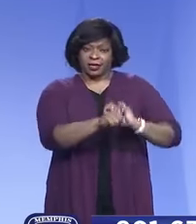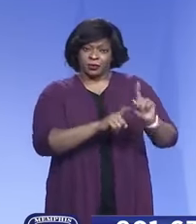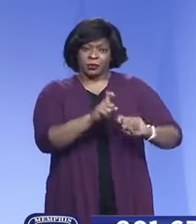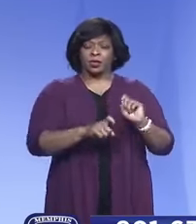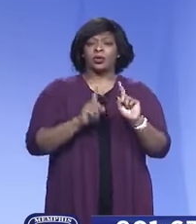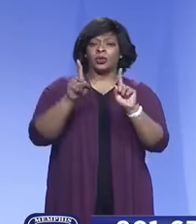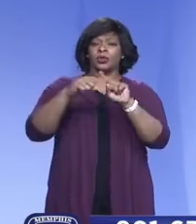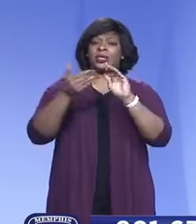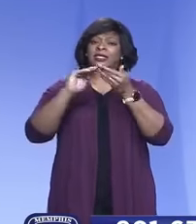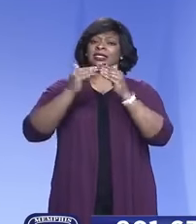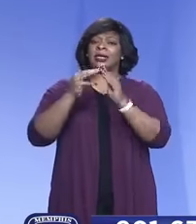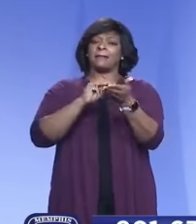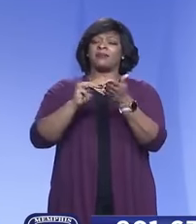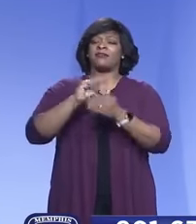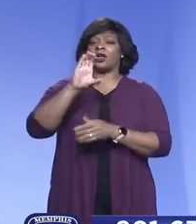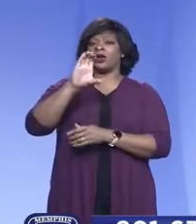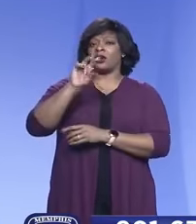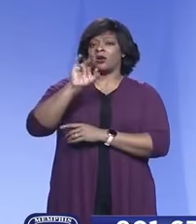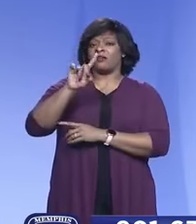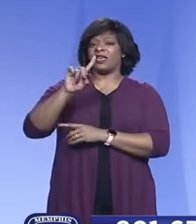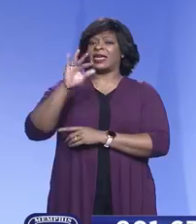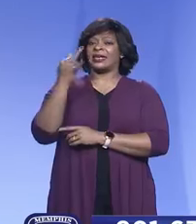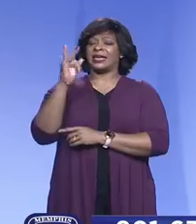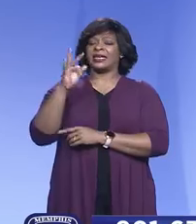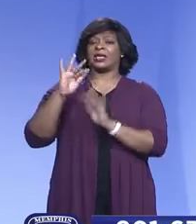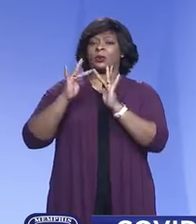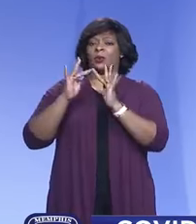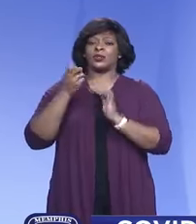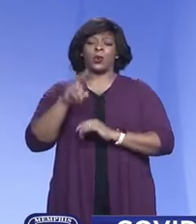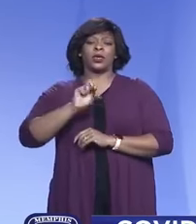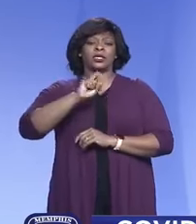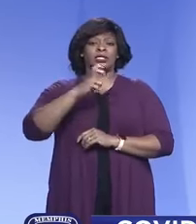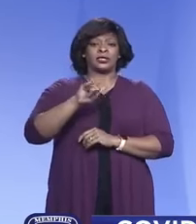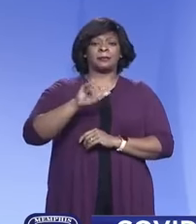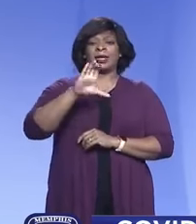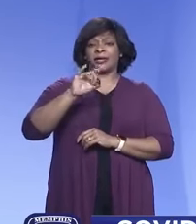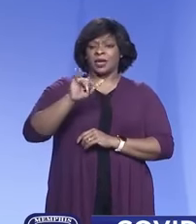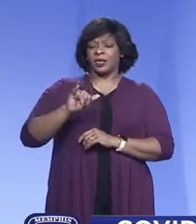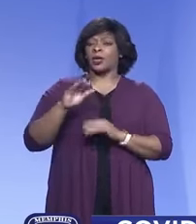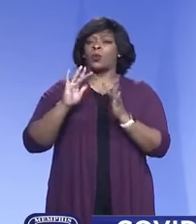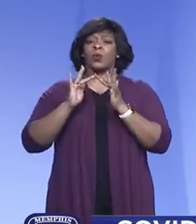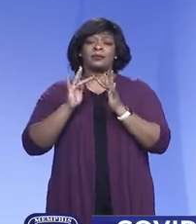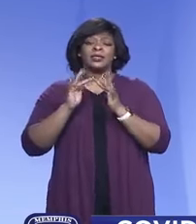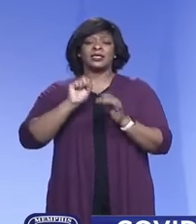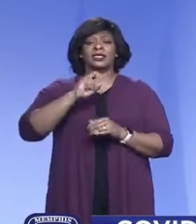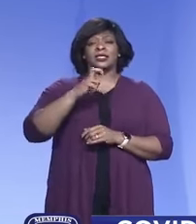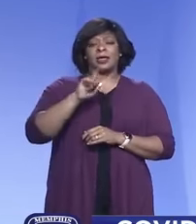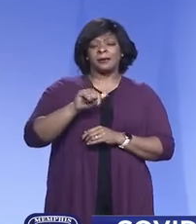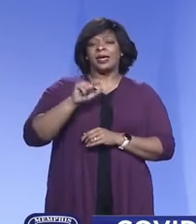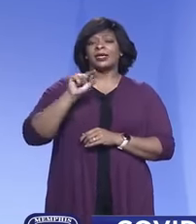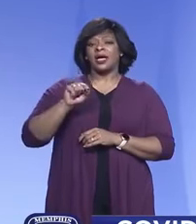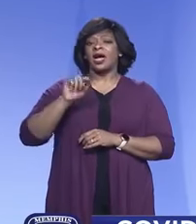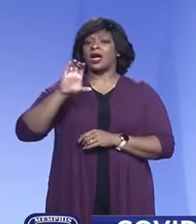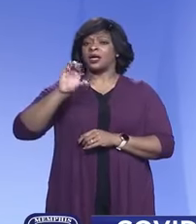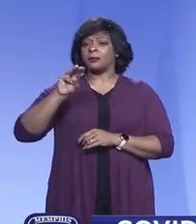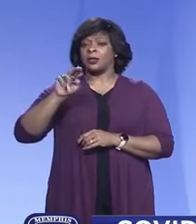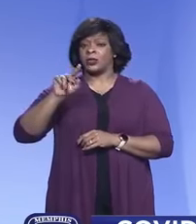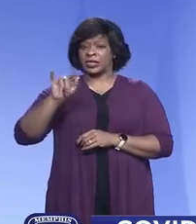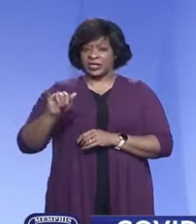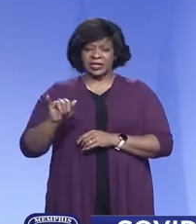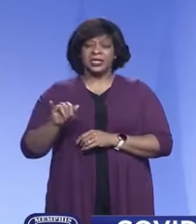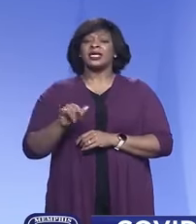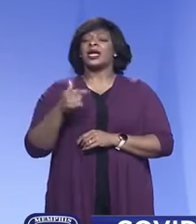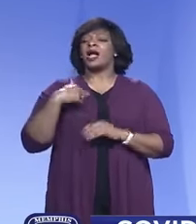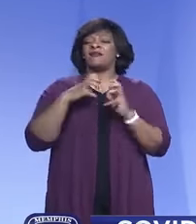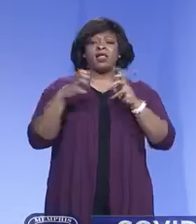to the City of Memphis COVID-19 website or Shelby County website, shelby.community, and there will